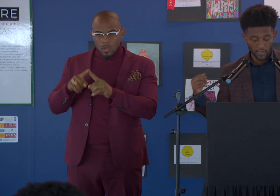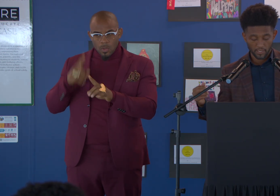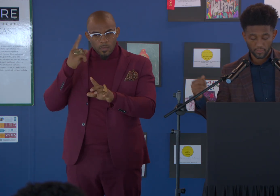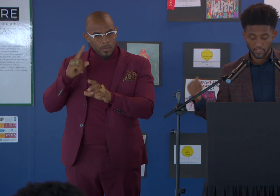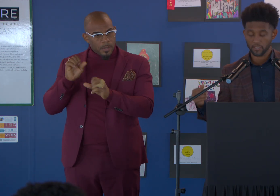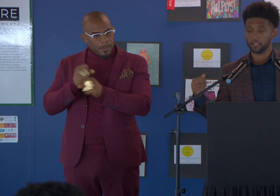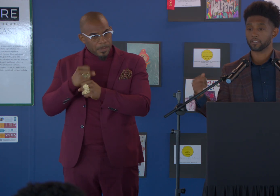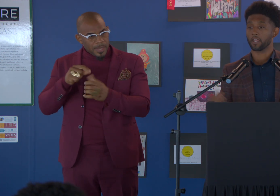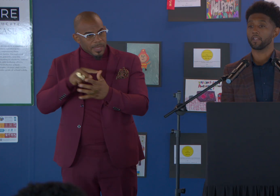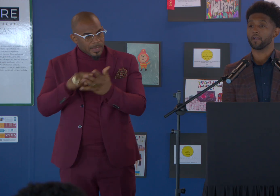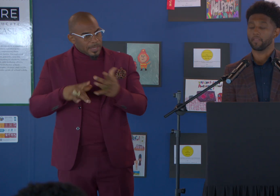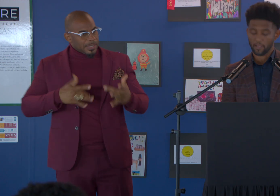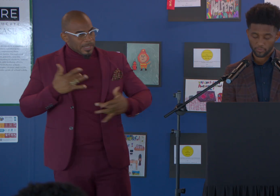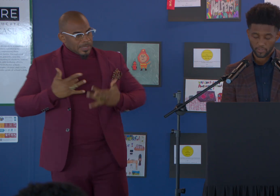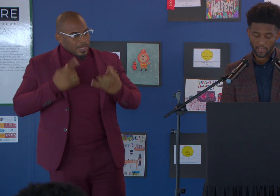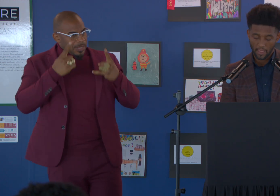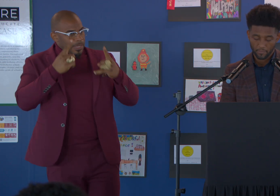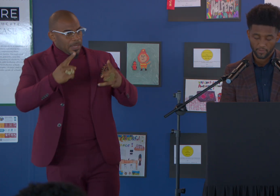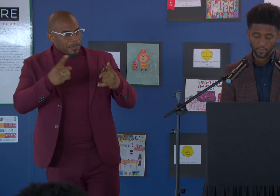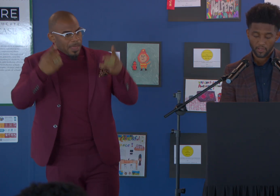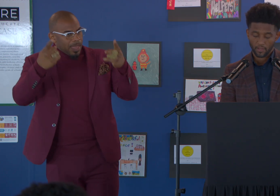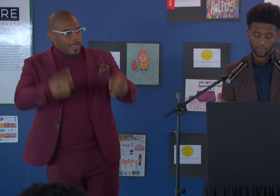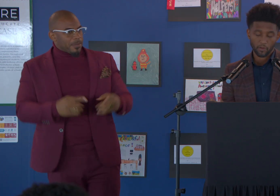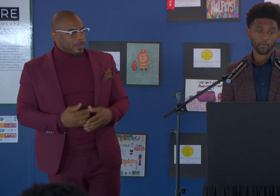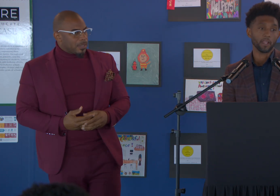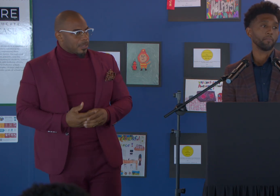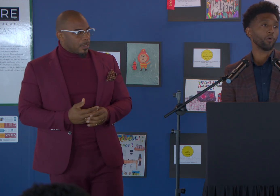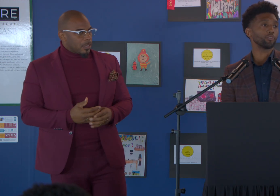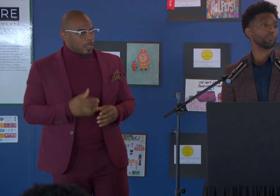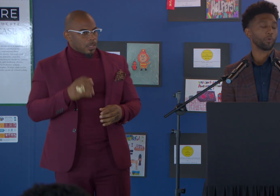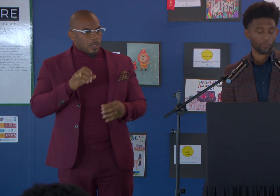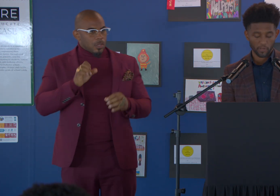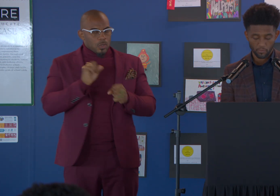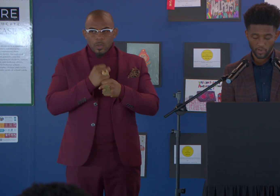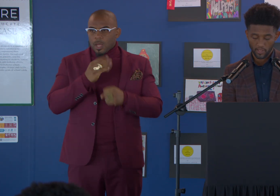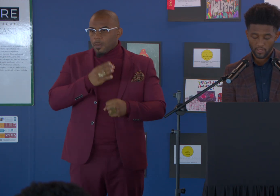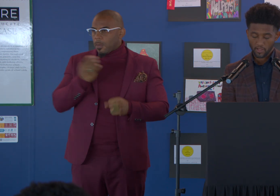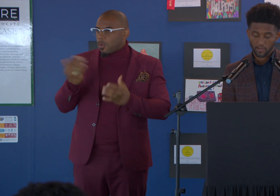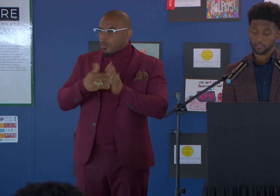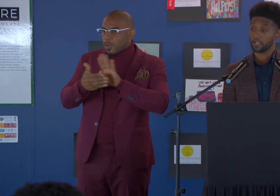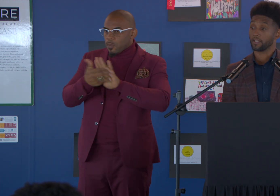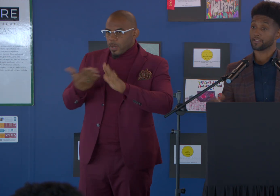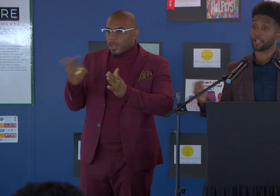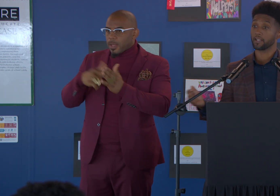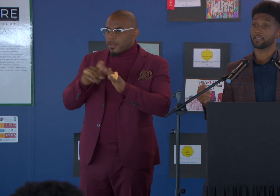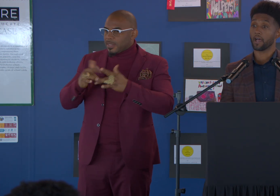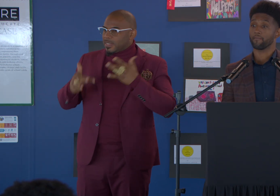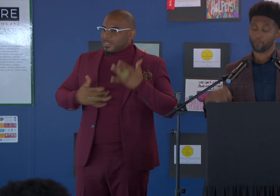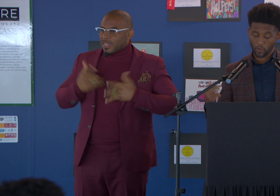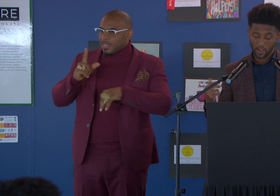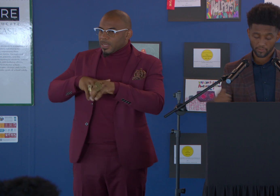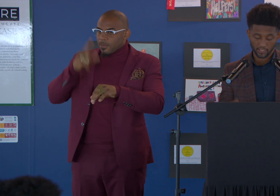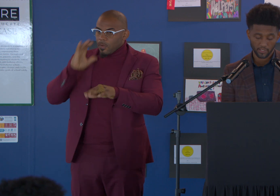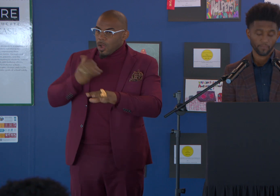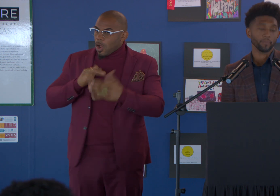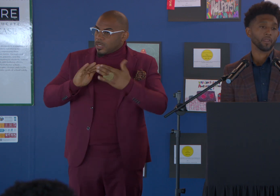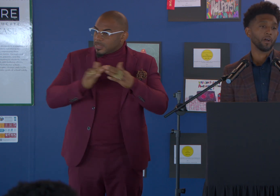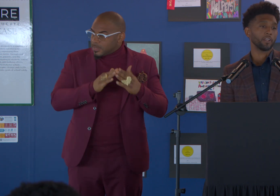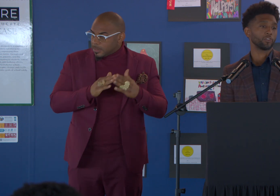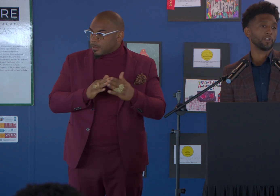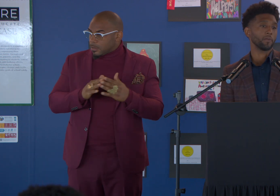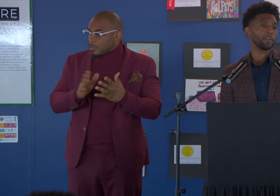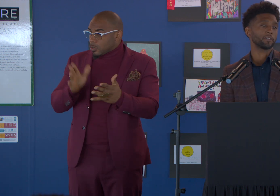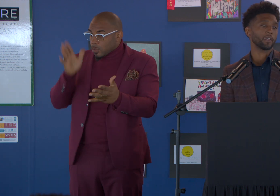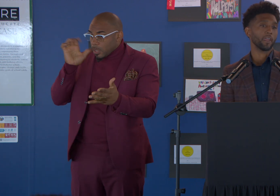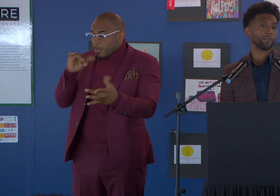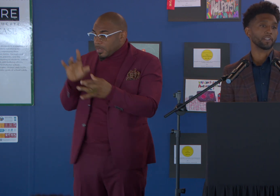for making these exciting announcements happen. The Create Baltimore rebrand comes at an exciting time for our city.